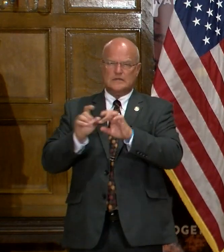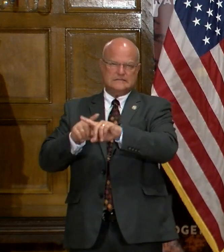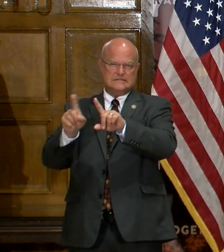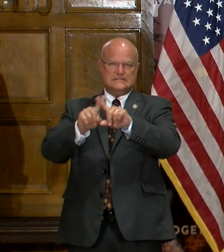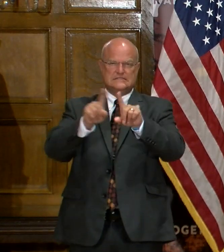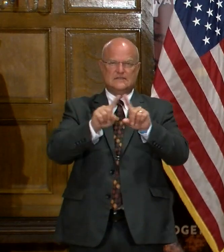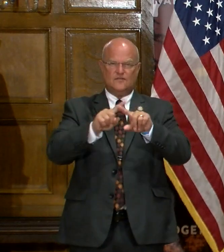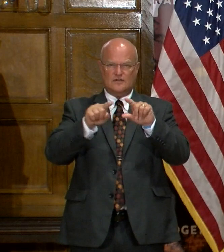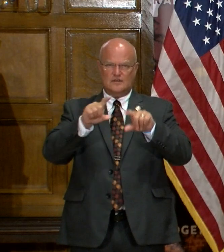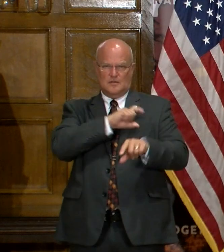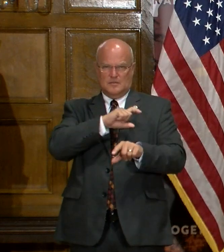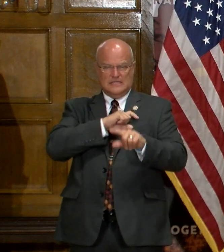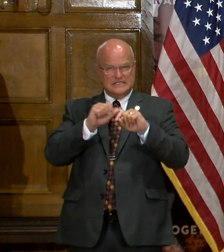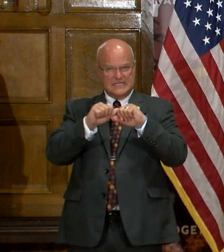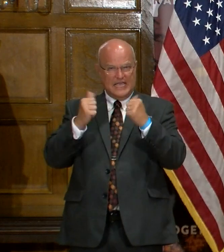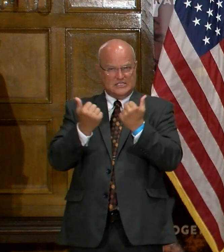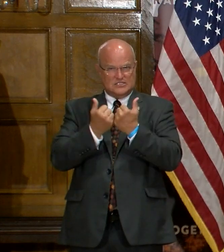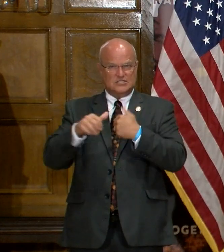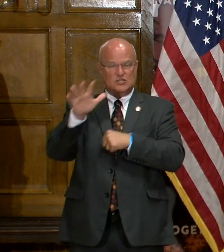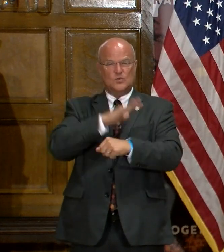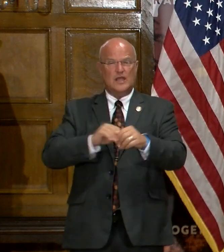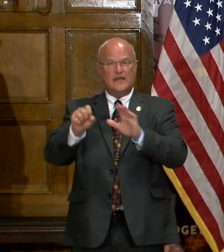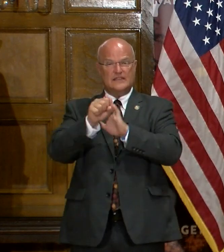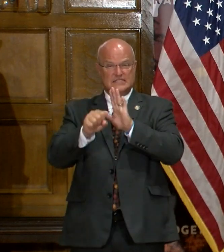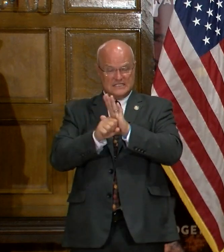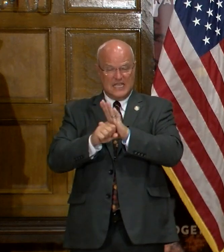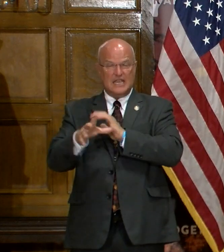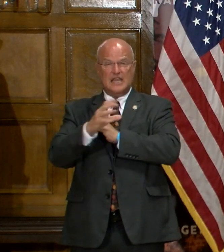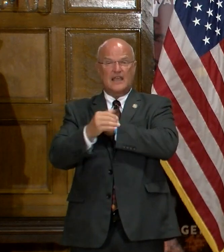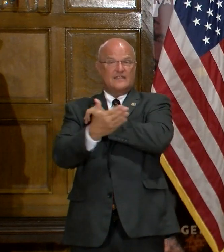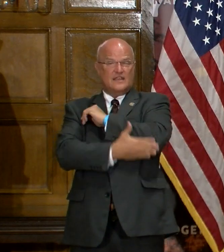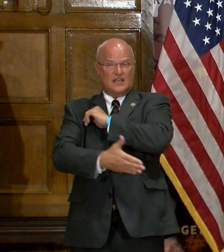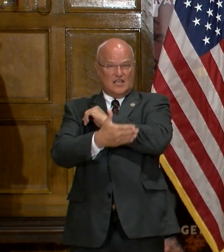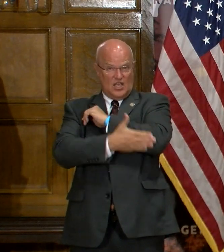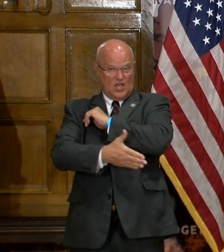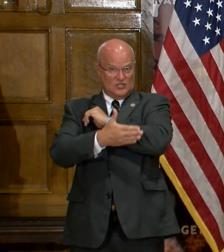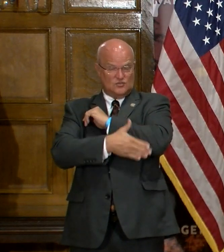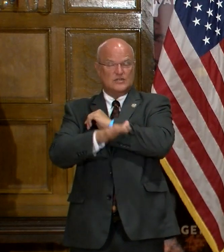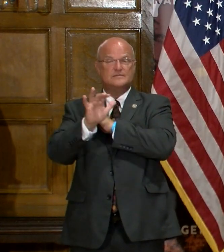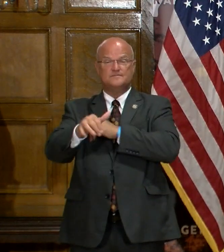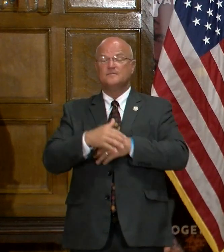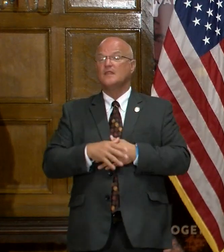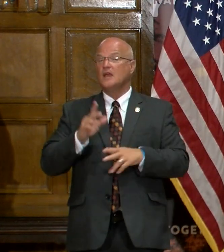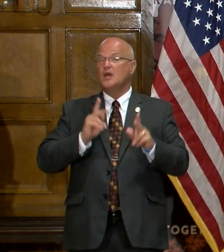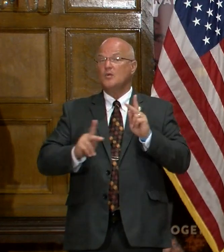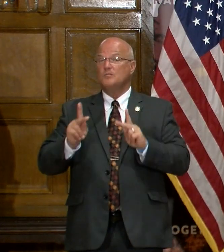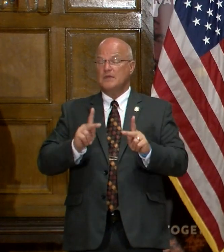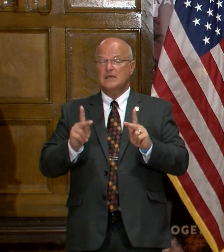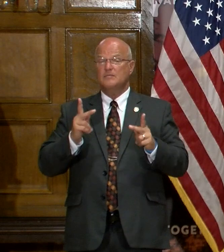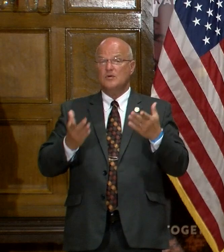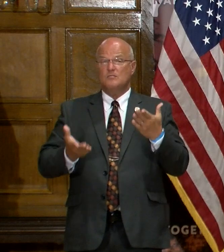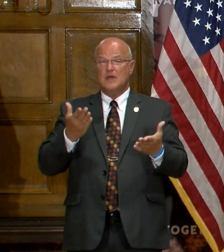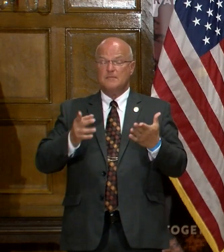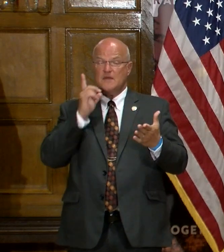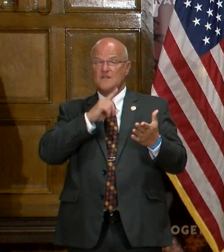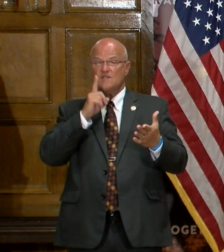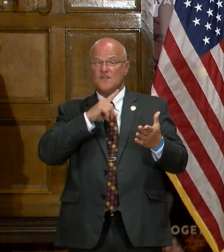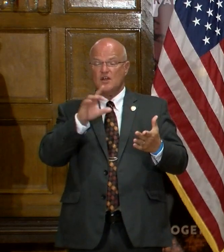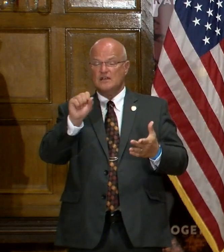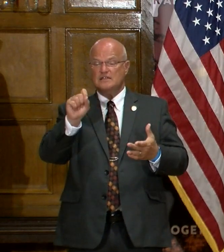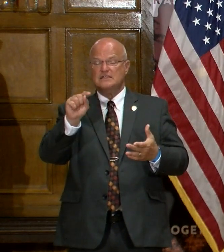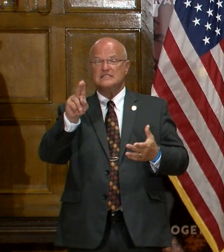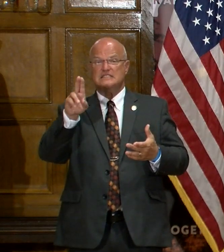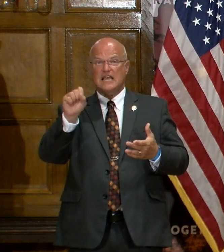law enforcement agencies across the state and across the country on this. For those of you who might be in a fraud